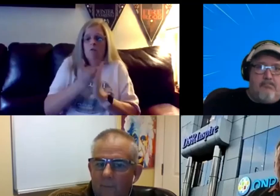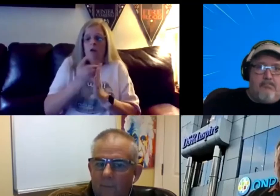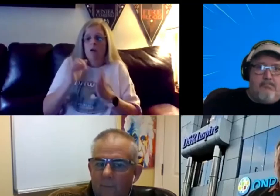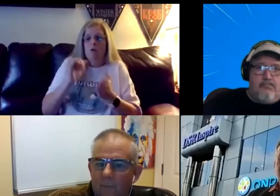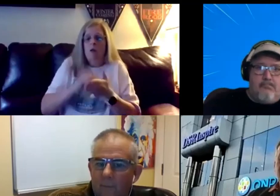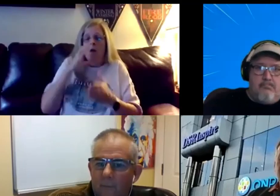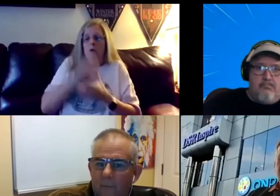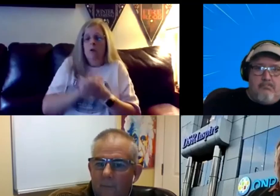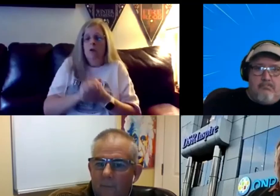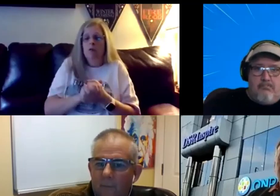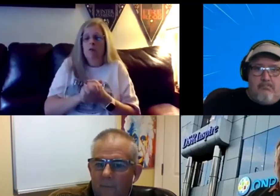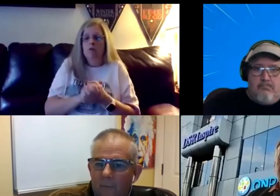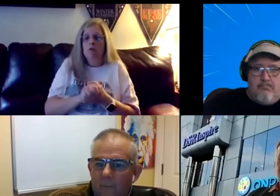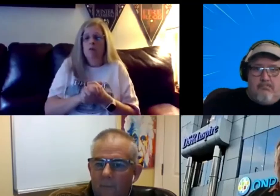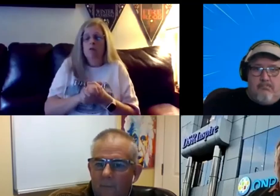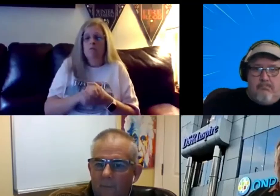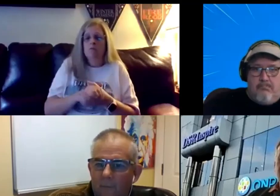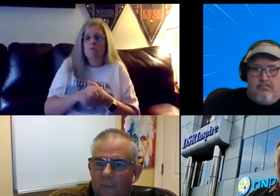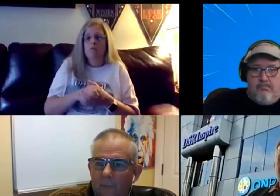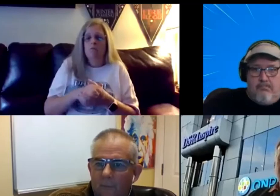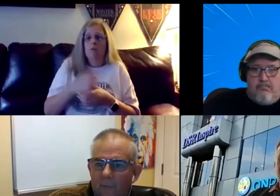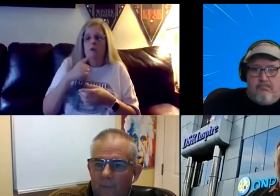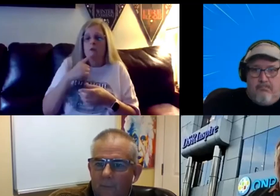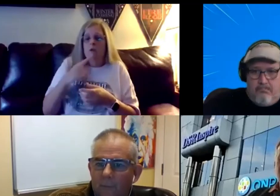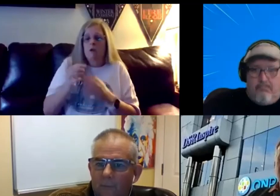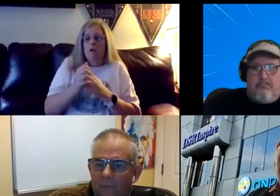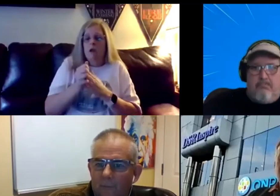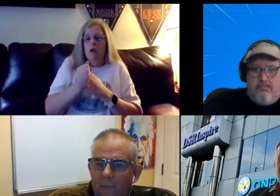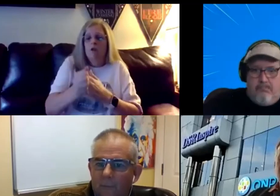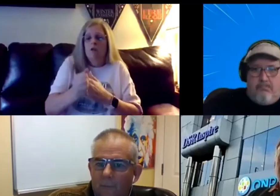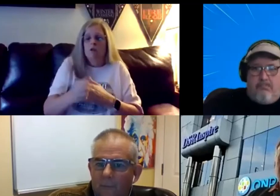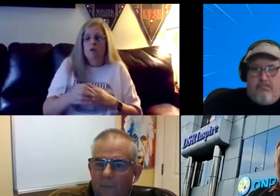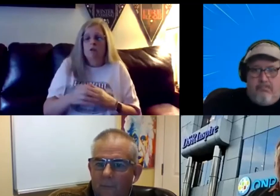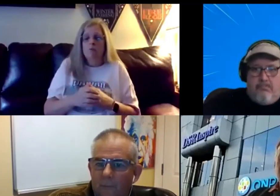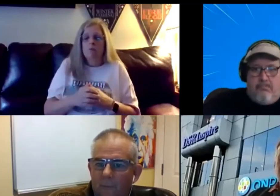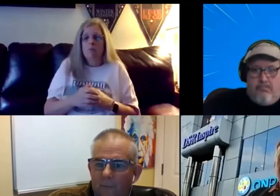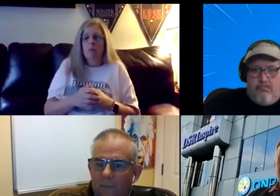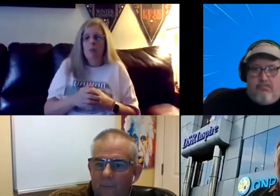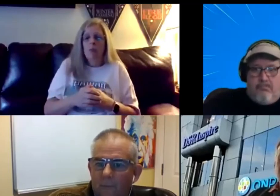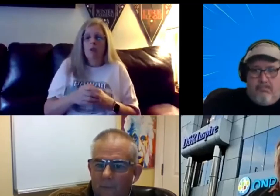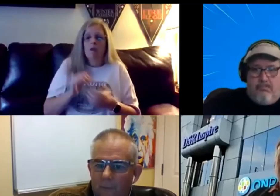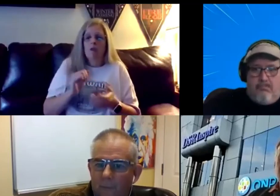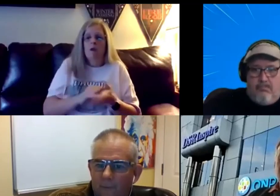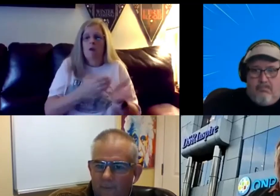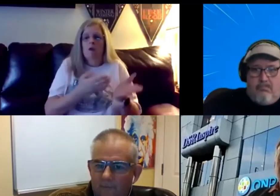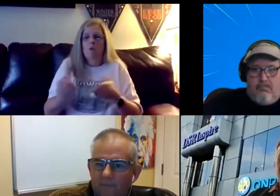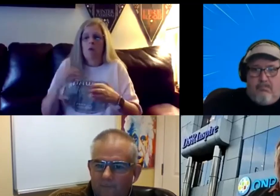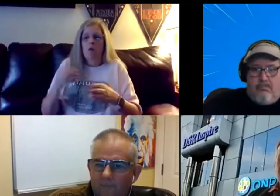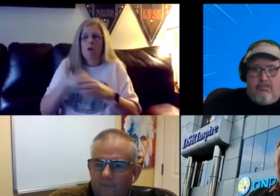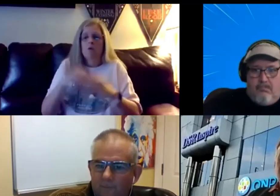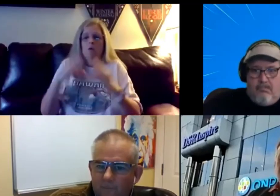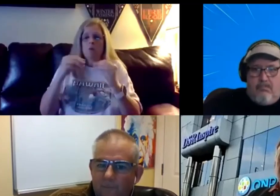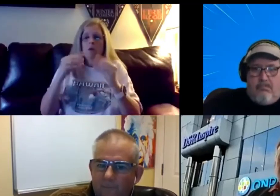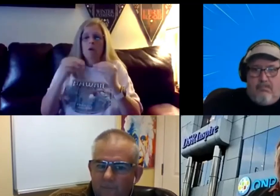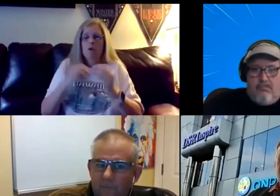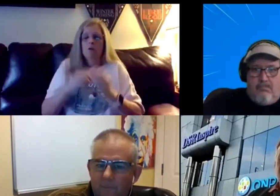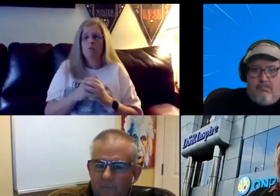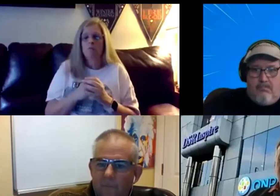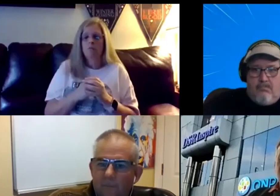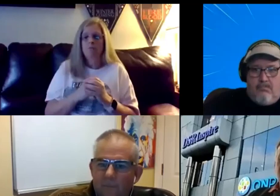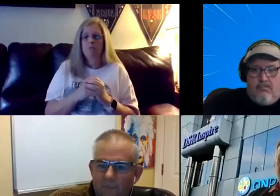really expressing that leadership to the people that they are bringing to these types of meetings. So